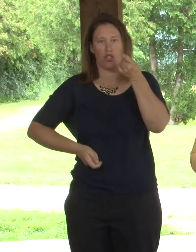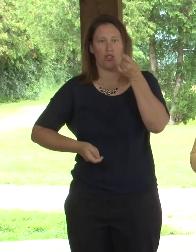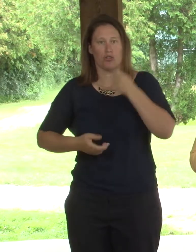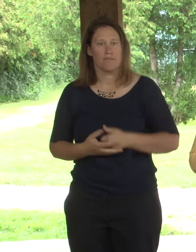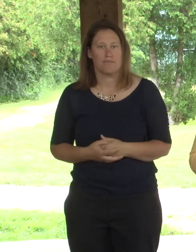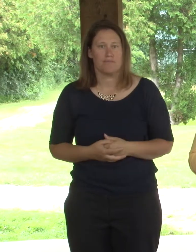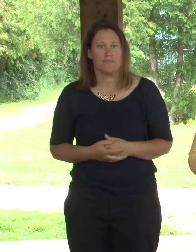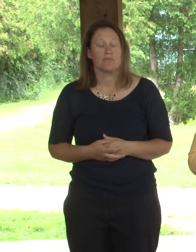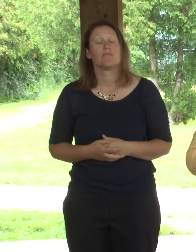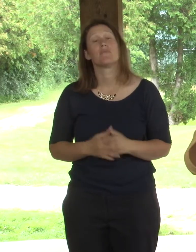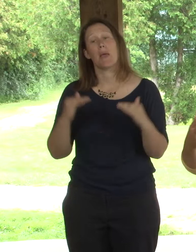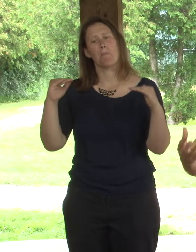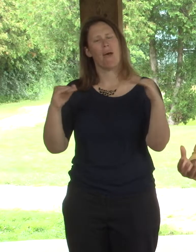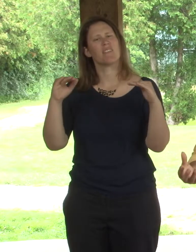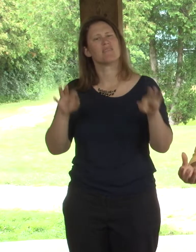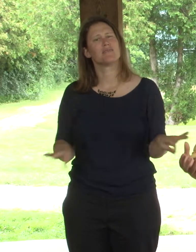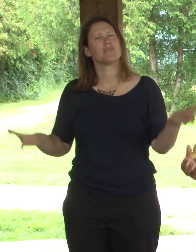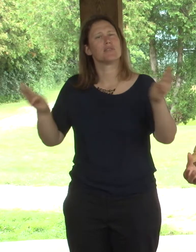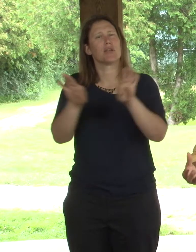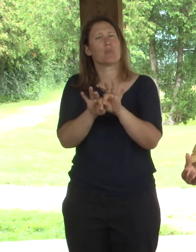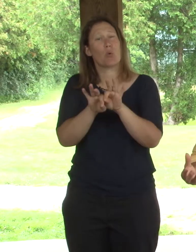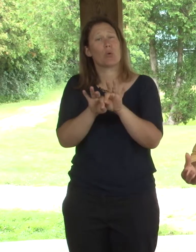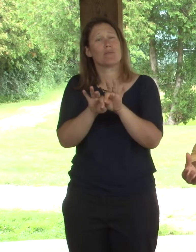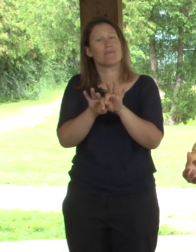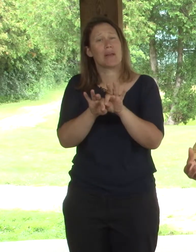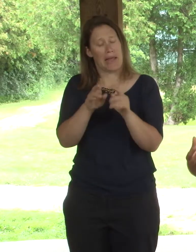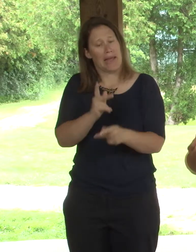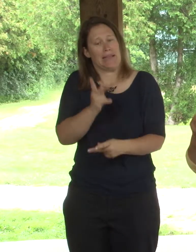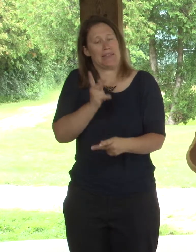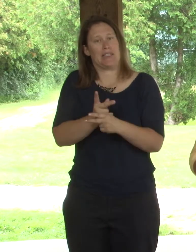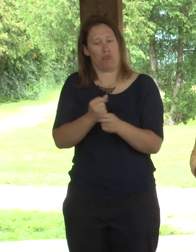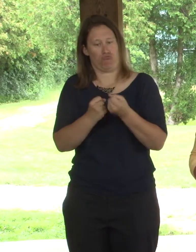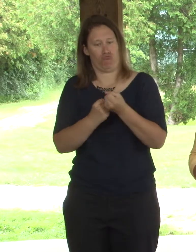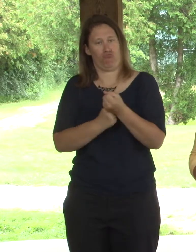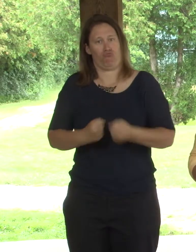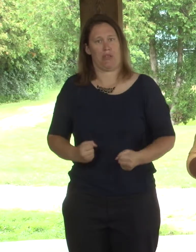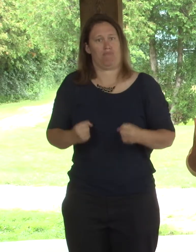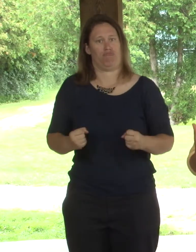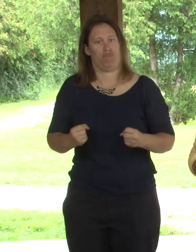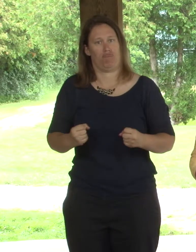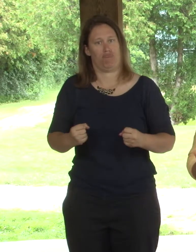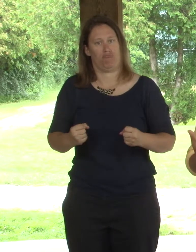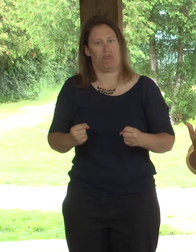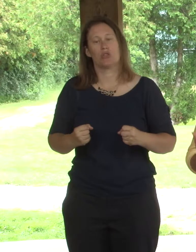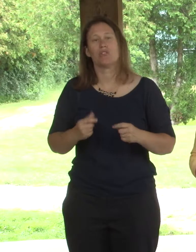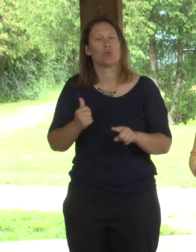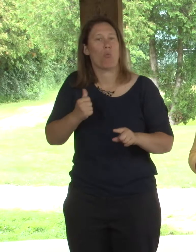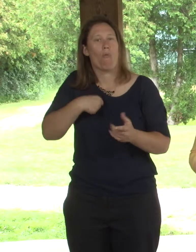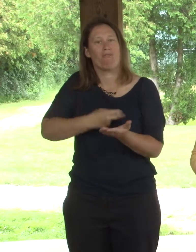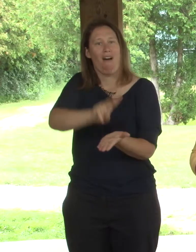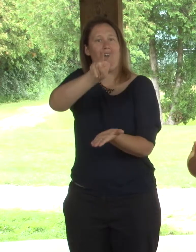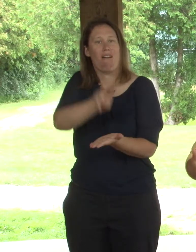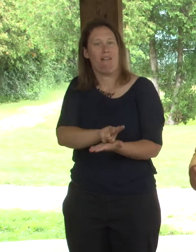good balance also is the key to preventing falls. And if we can remain upright and we have the flexibility and the